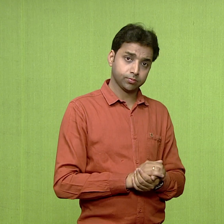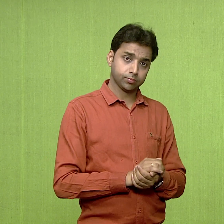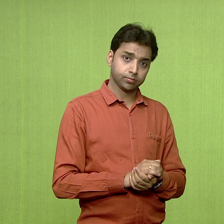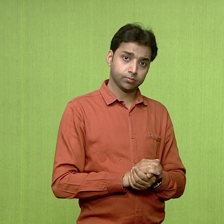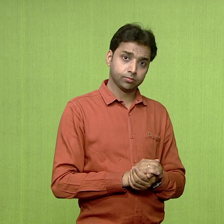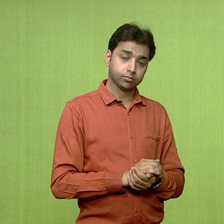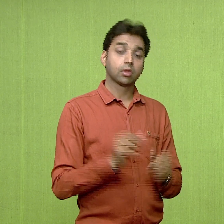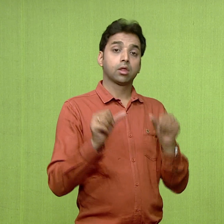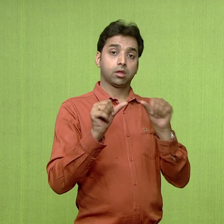astronomy